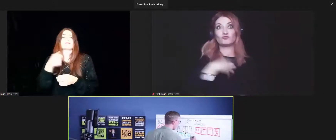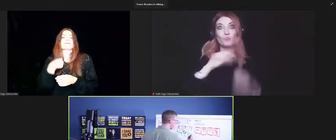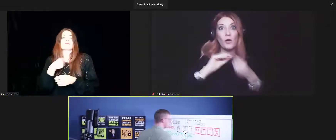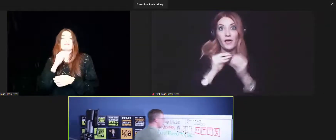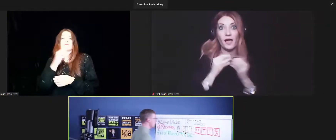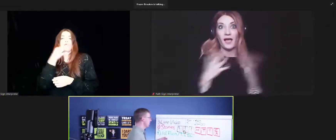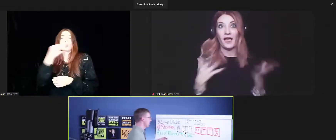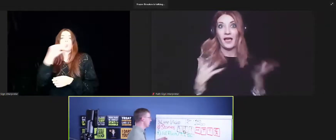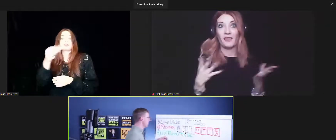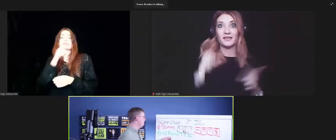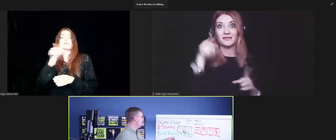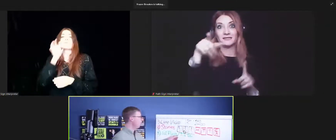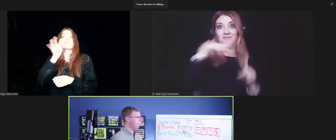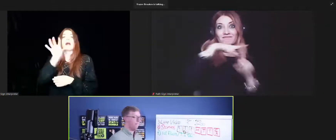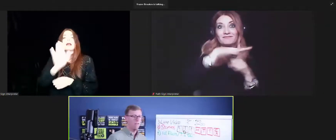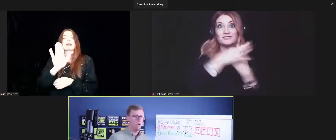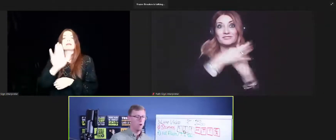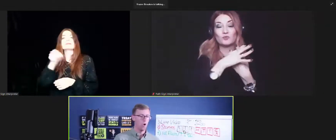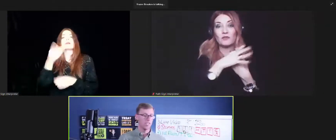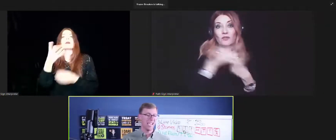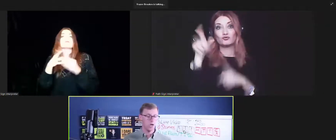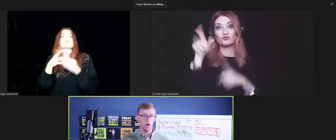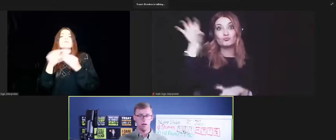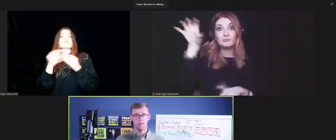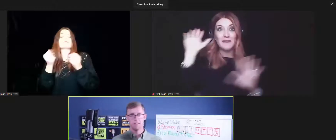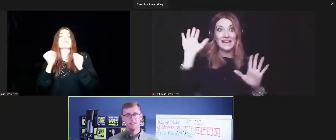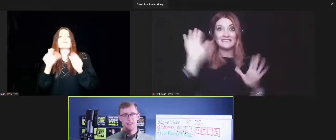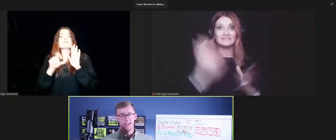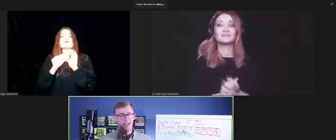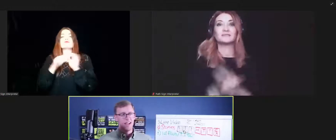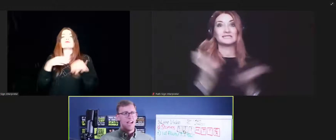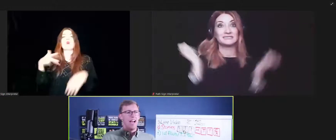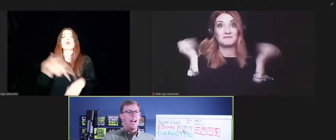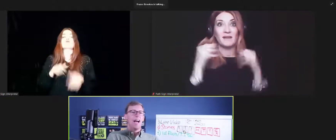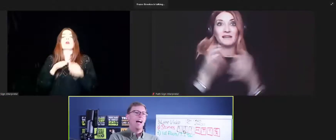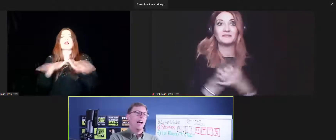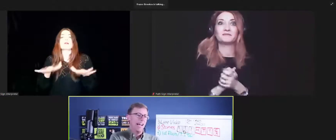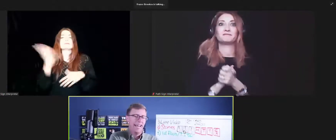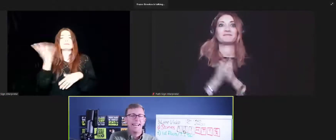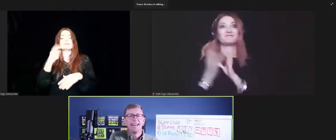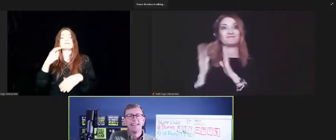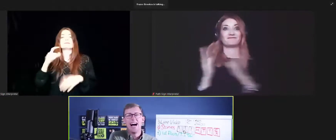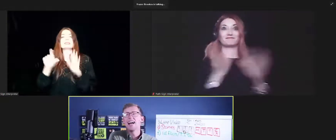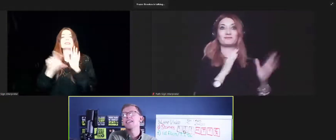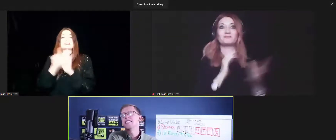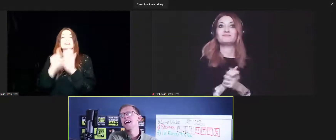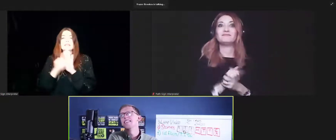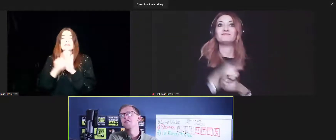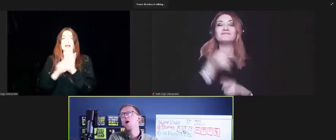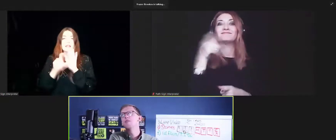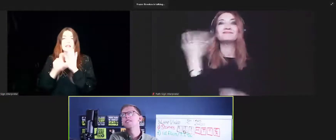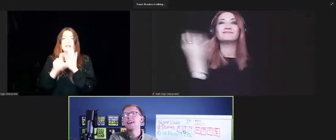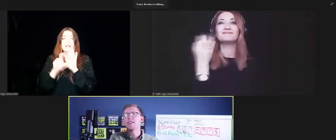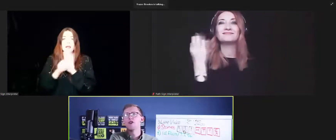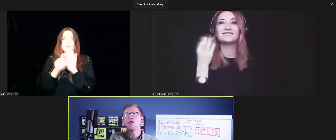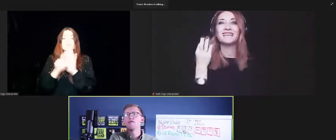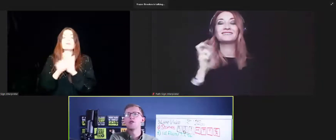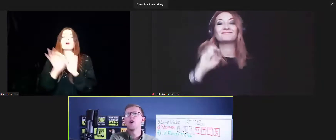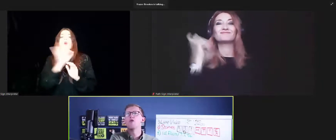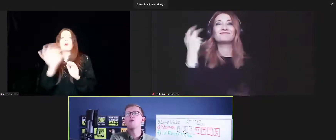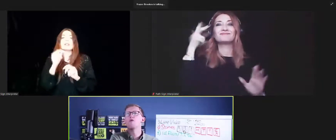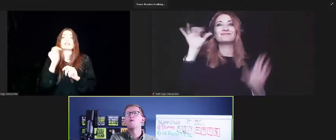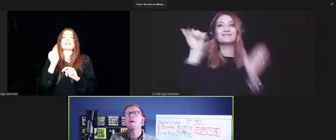Instagram Reels or TikTok. I said no to TikTok